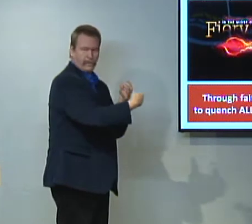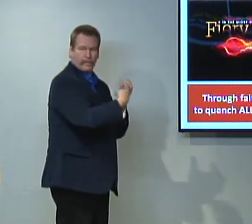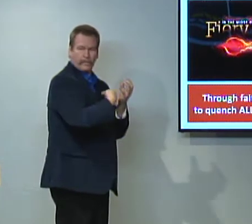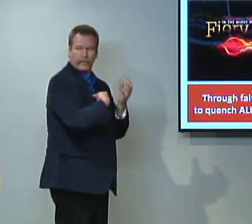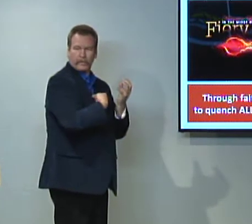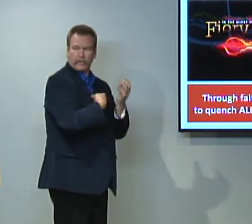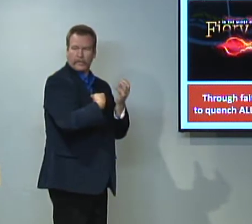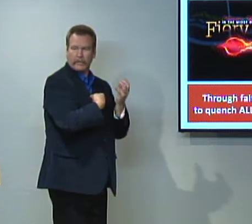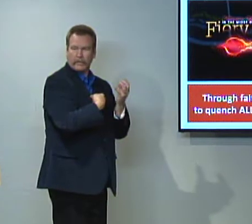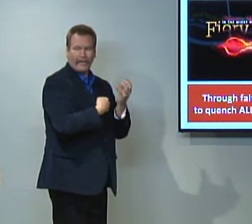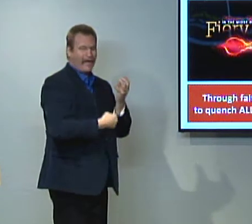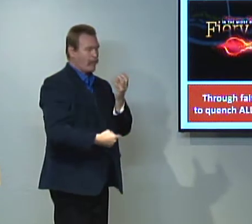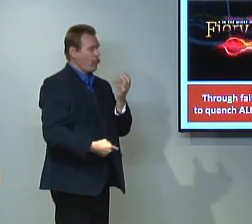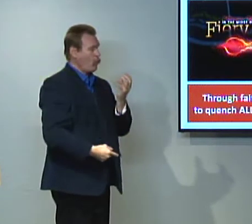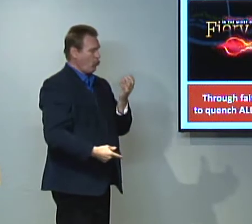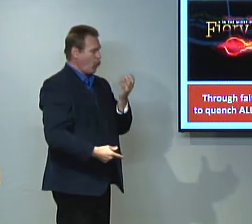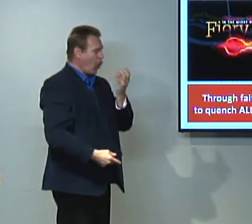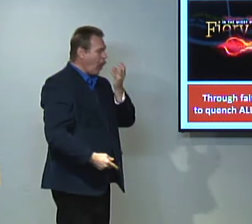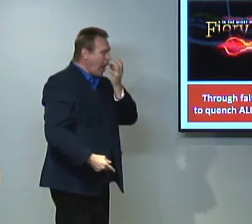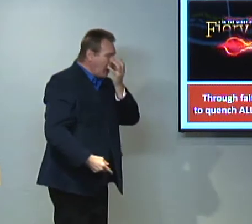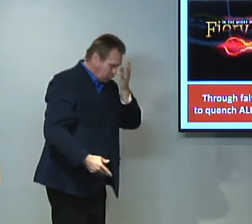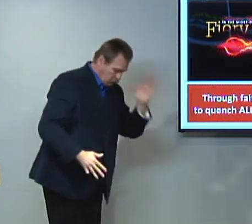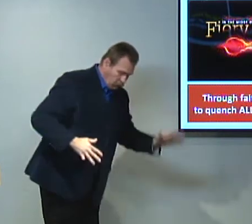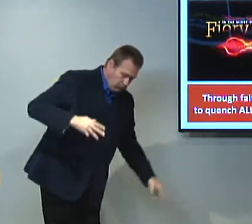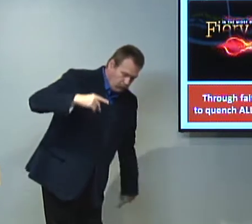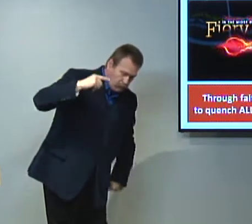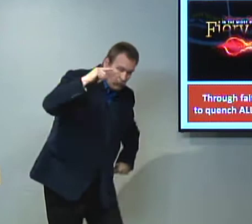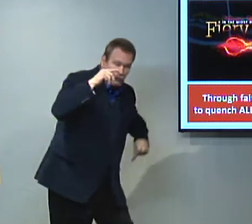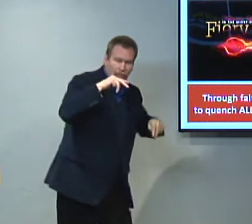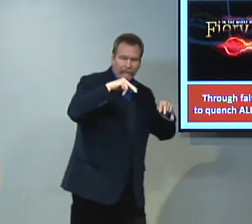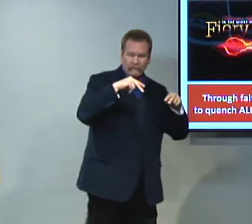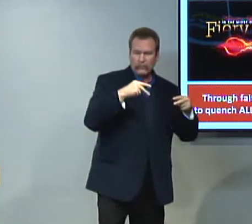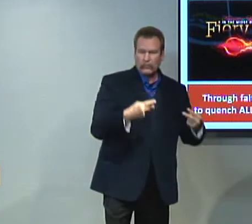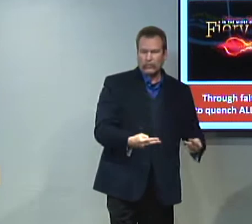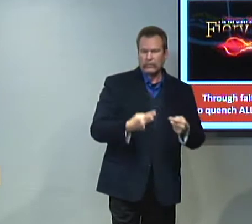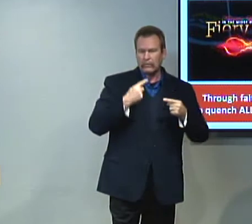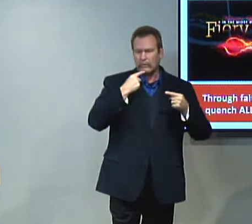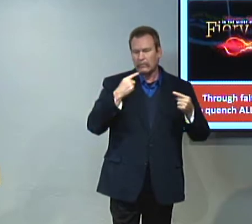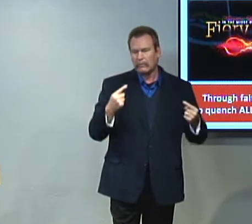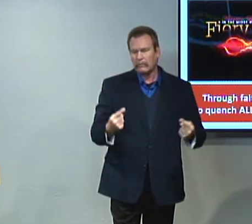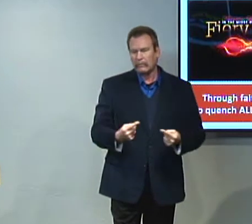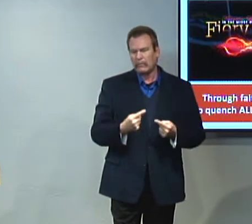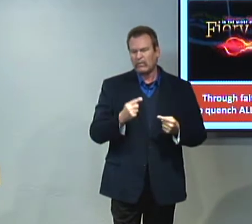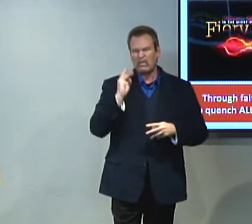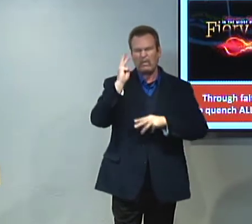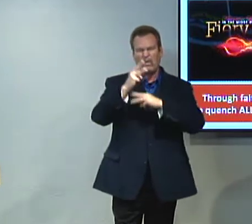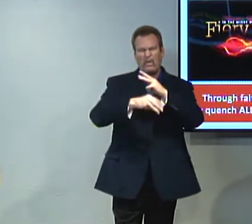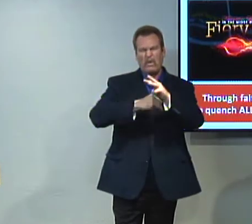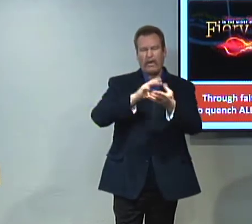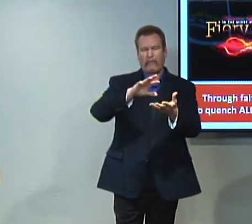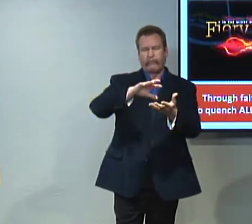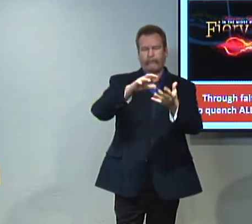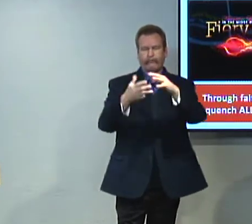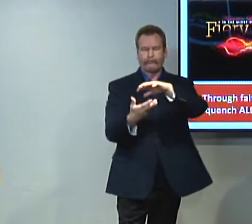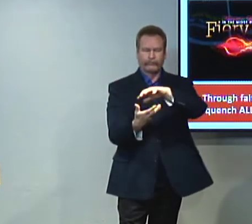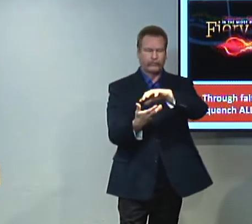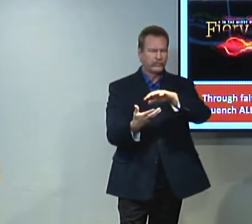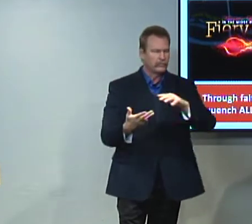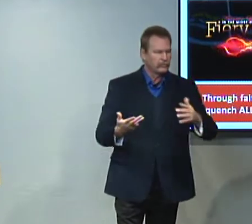So you see how the devil went around, he got to Eve, and then he got to Adam, and then they fell into sin. And then